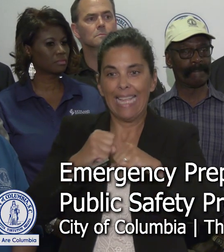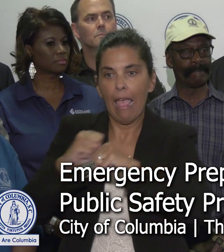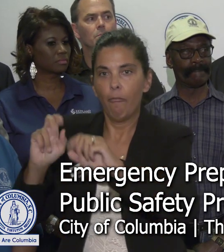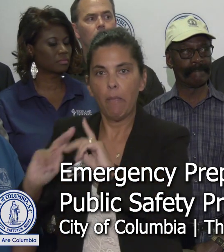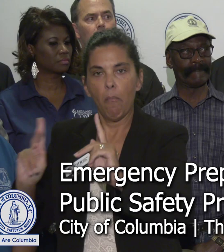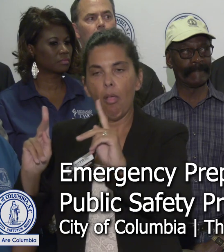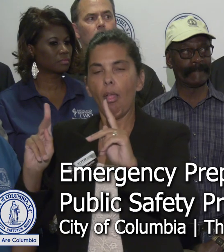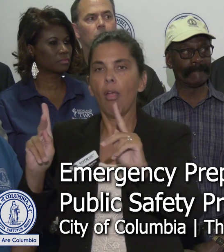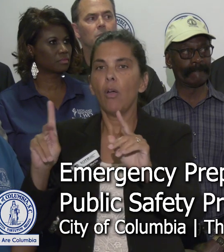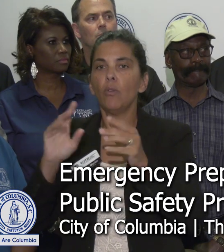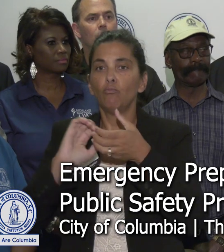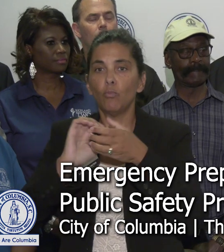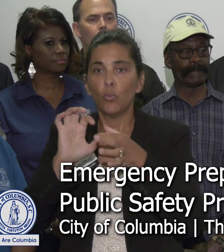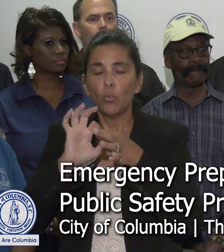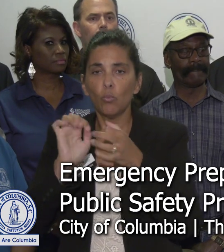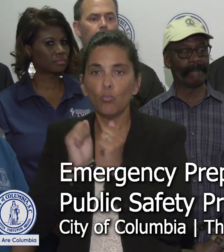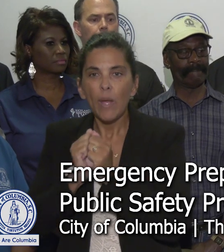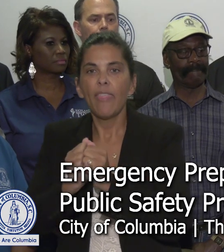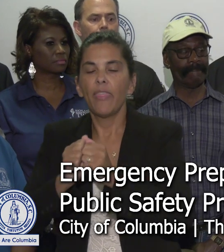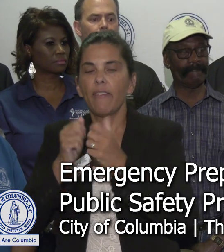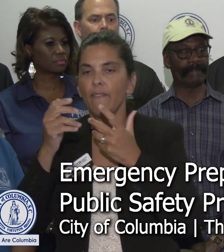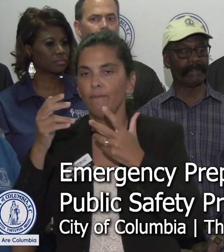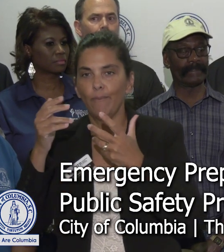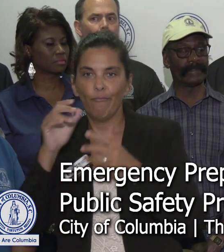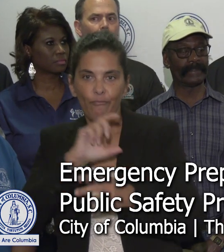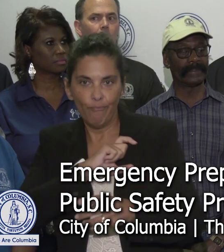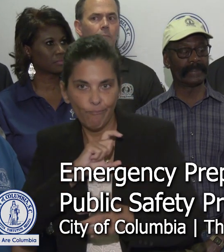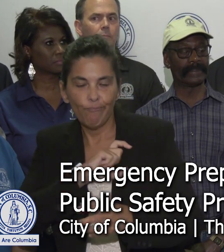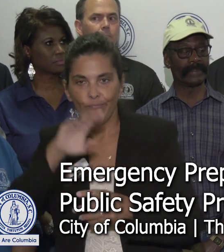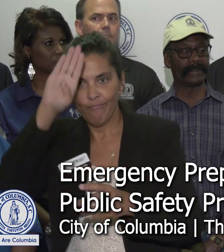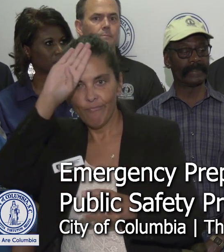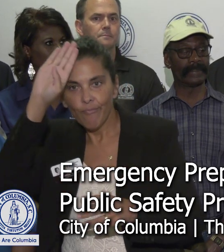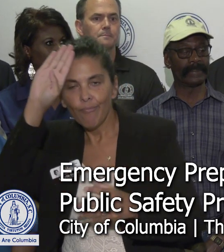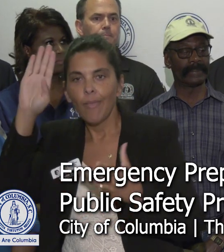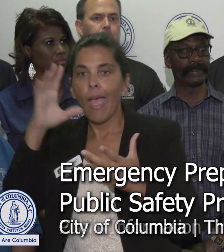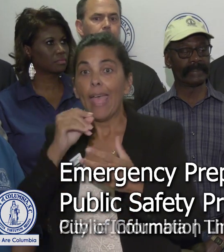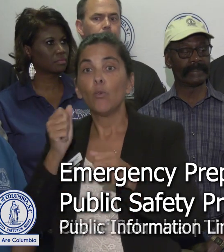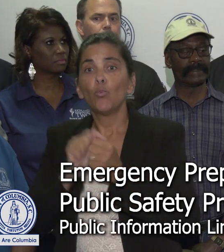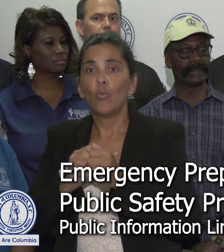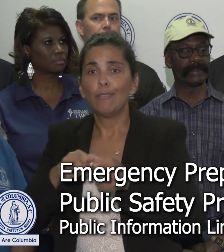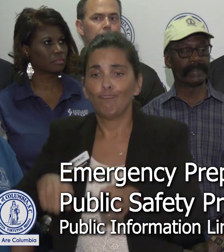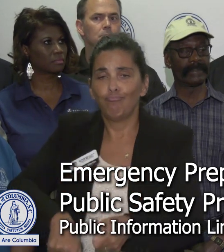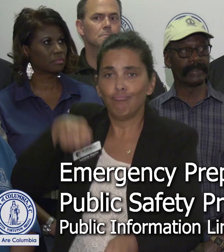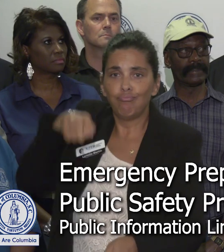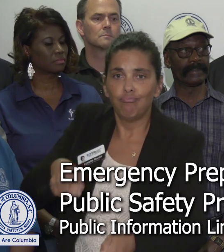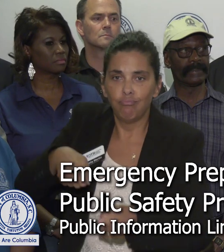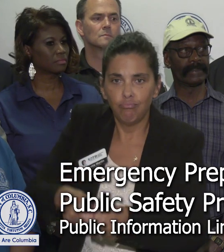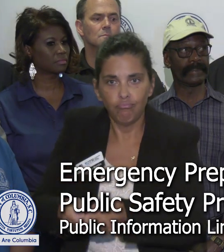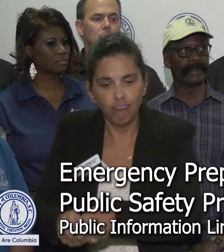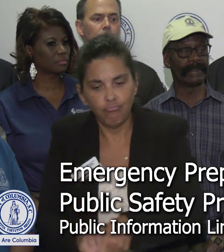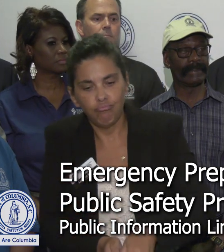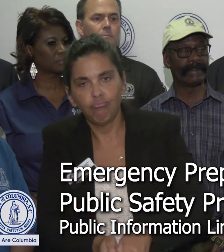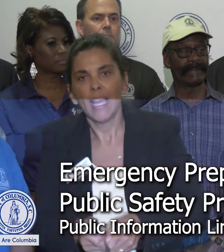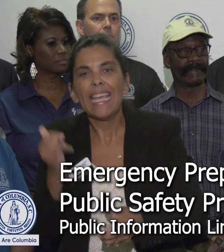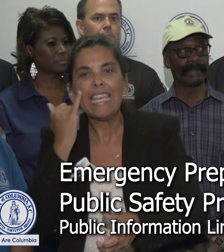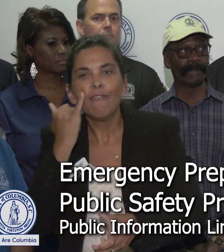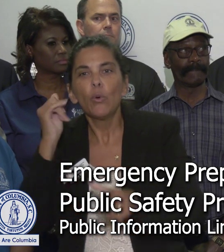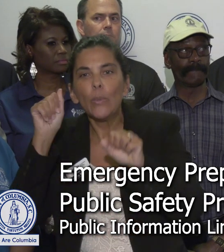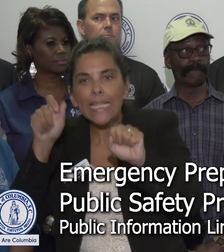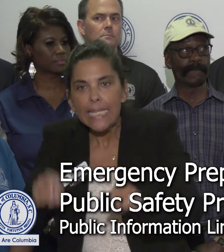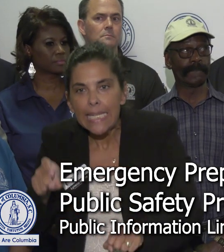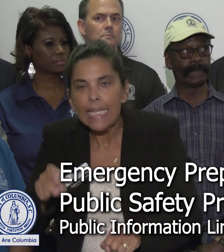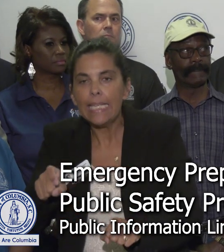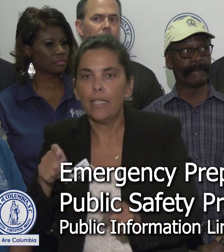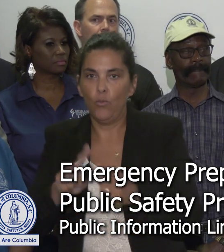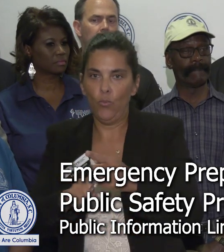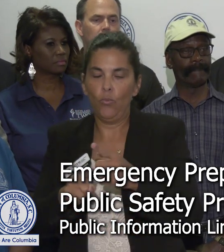Fire Department, and with chainsaws if we need to clear roadways. We want to keep roadways clear quickly so we can operate emergency